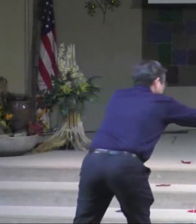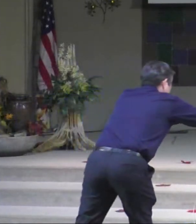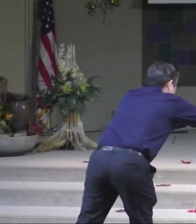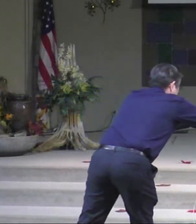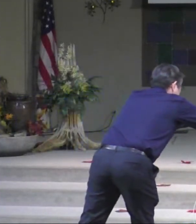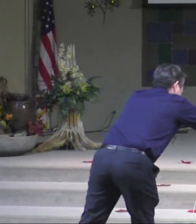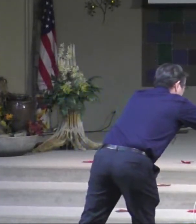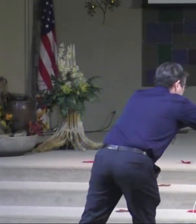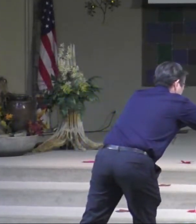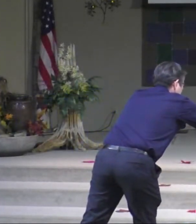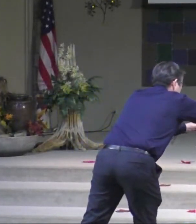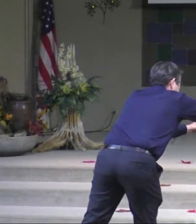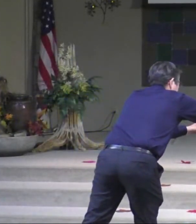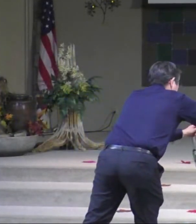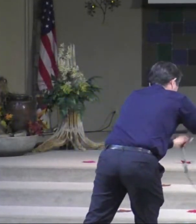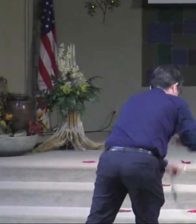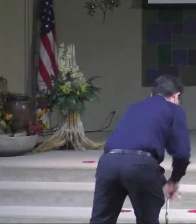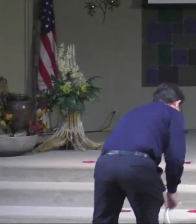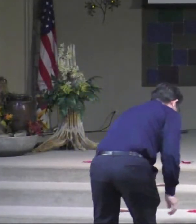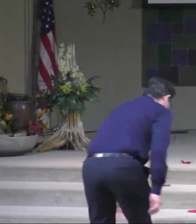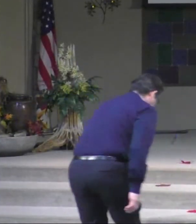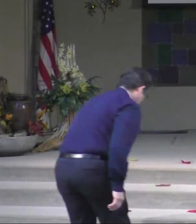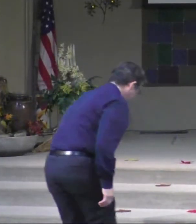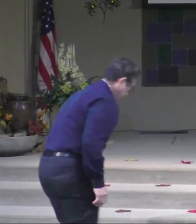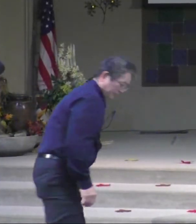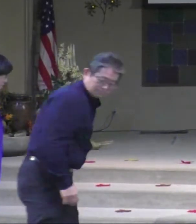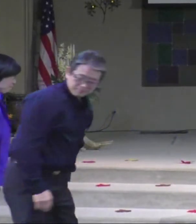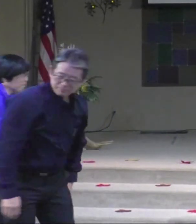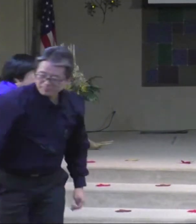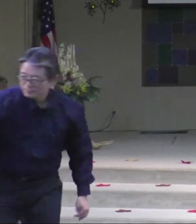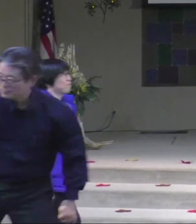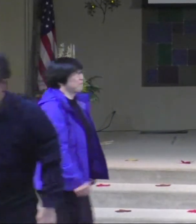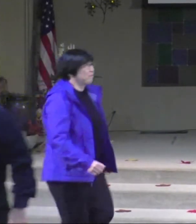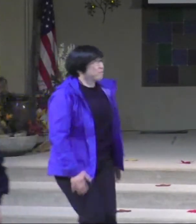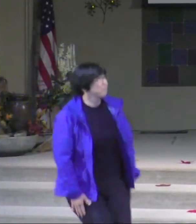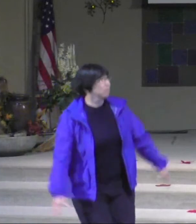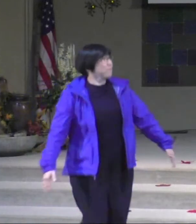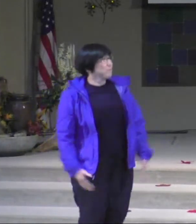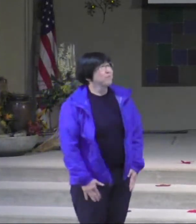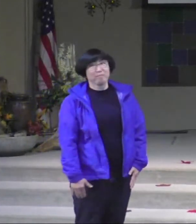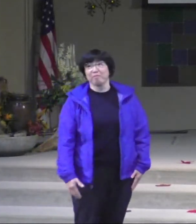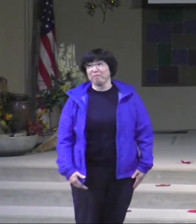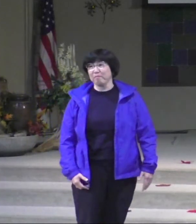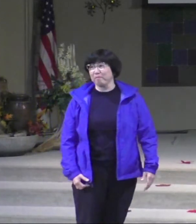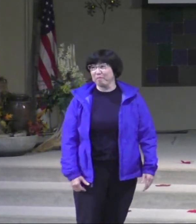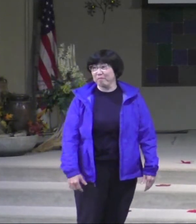She's going to sign a song from Joshua 1:9.